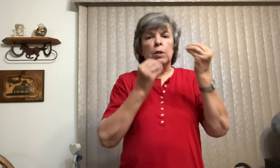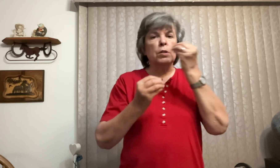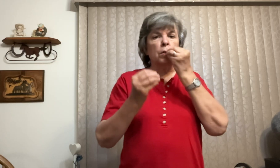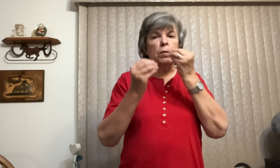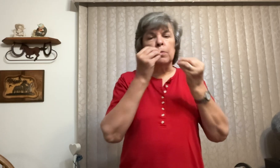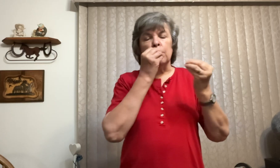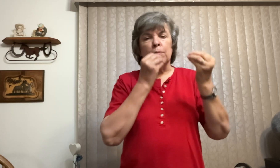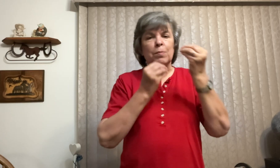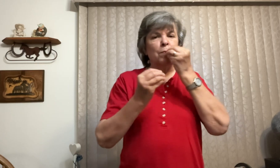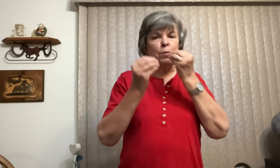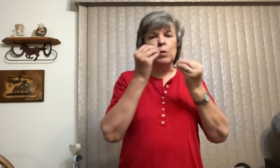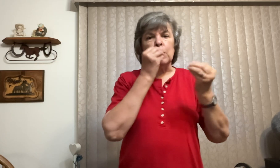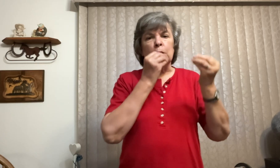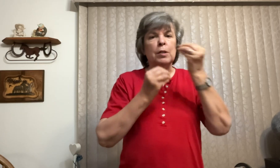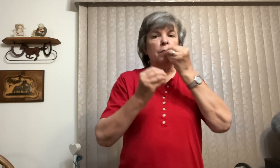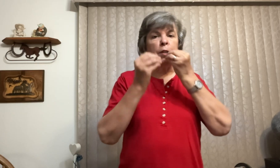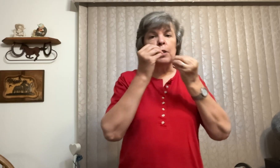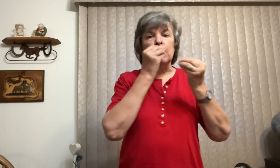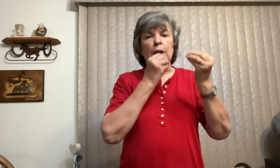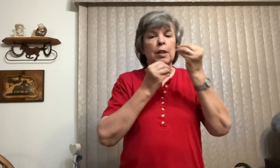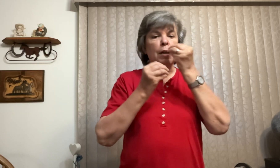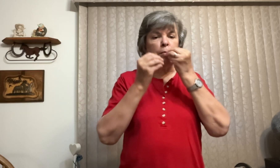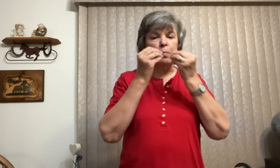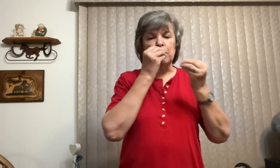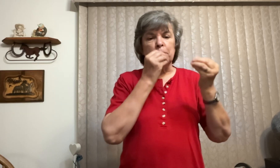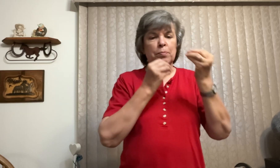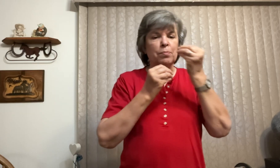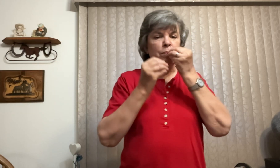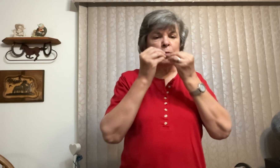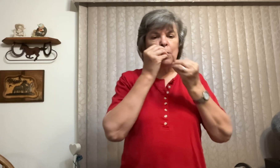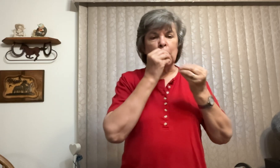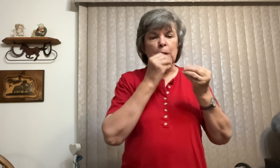to really stuff it in there like that. Okay.